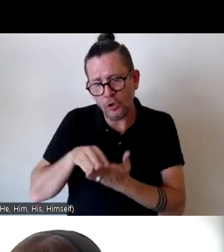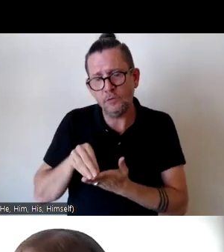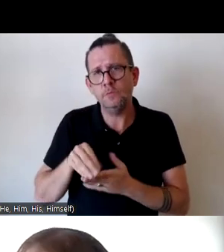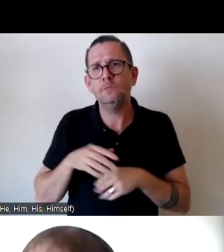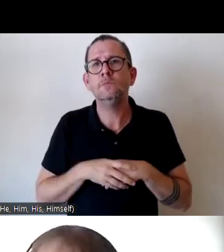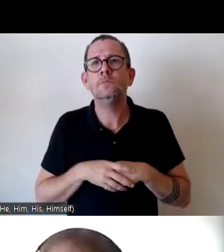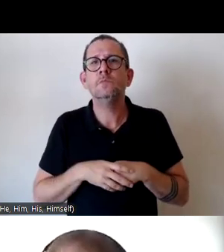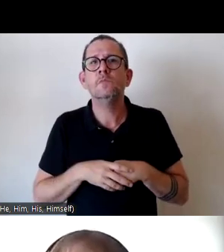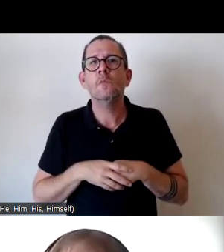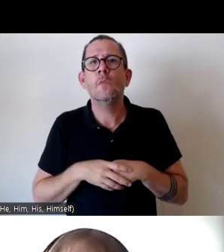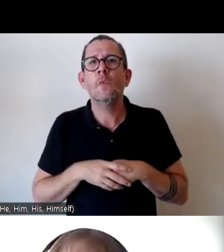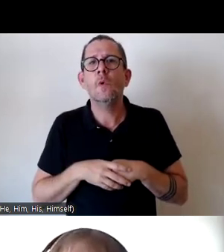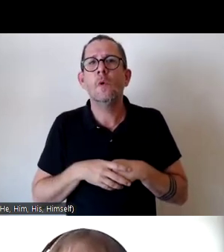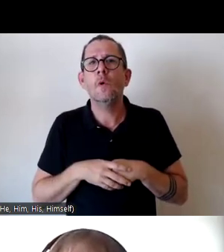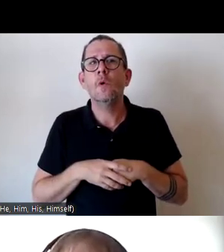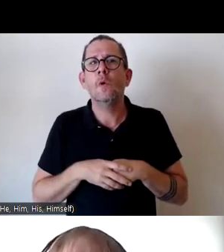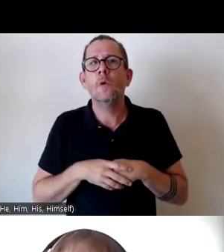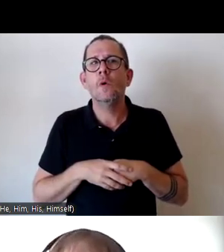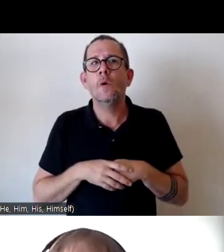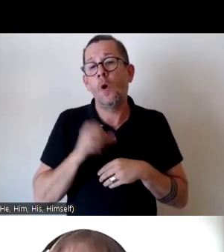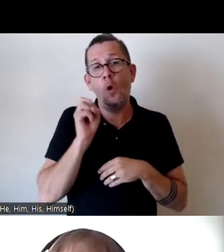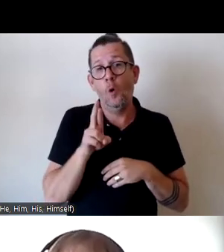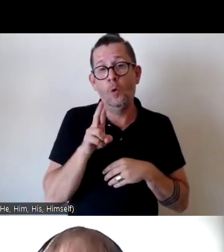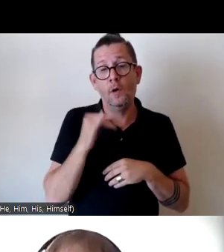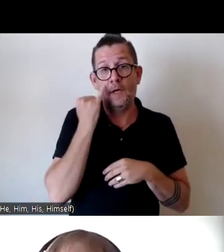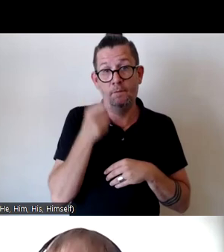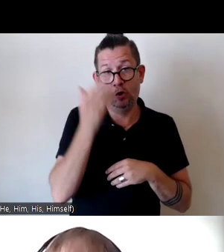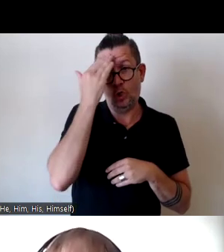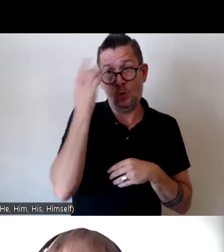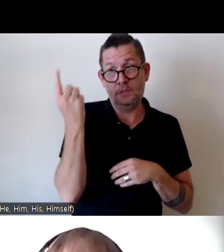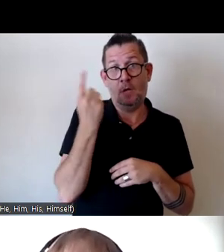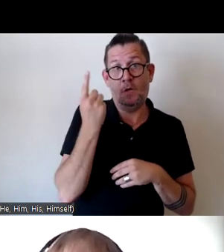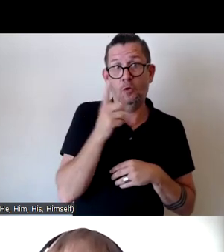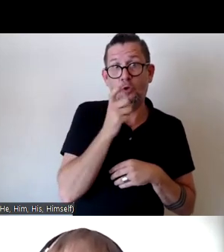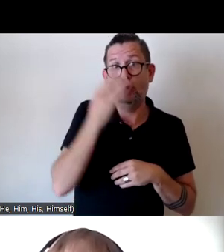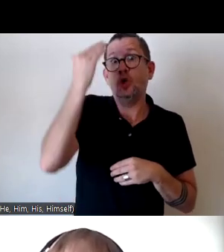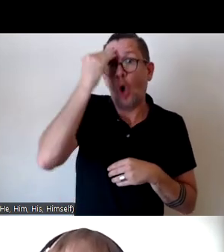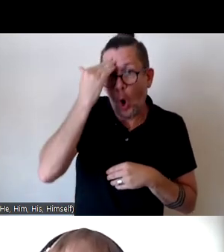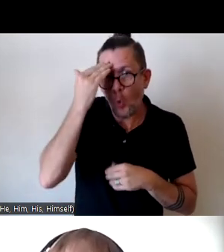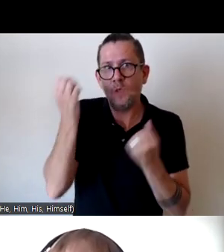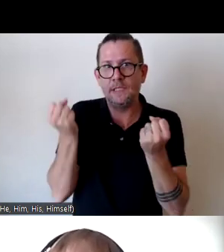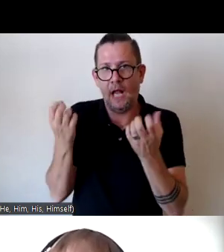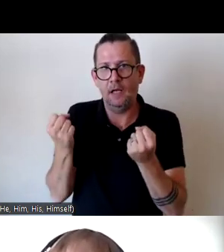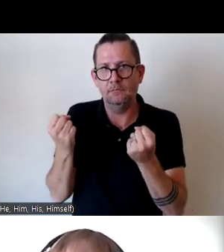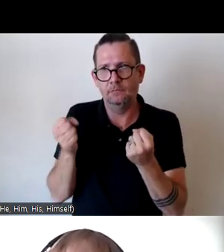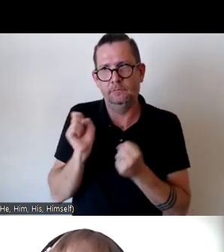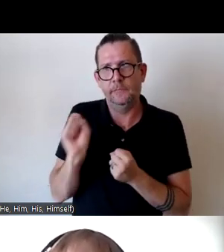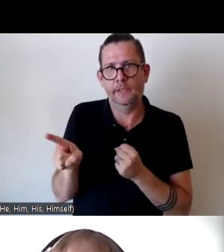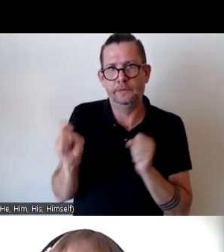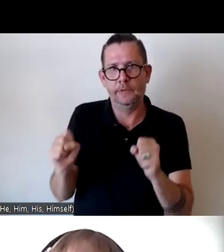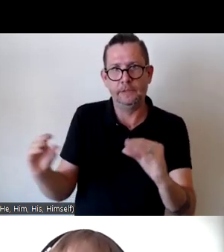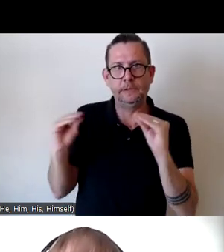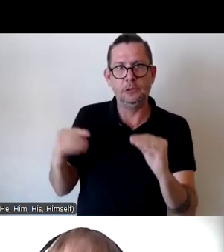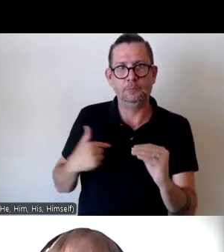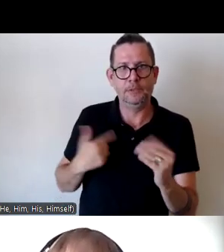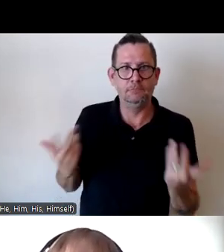resources, especially of apps that you could use to learn some basics. Or if you know someone who is